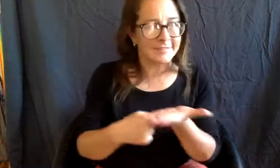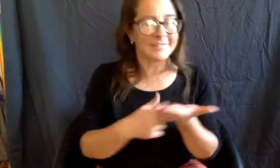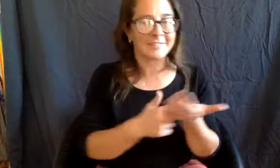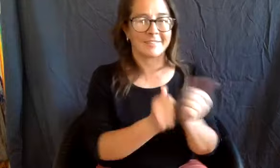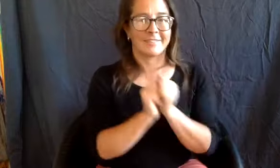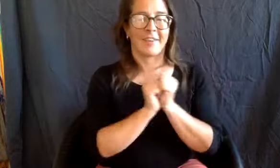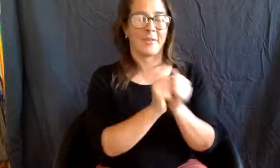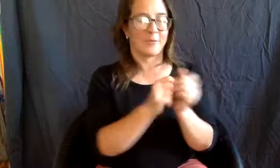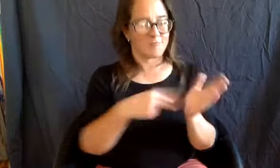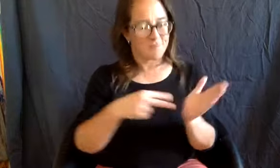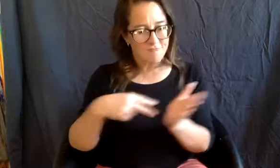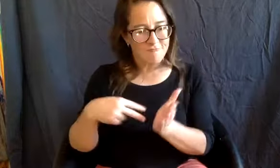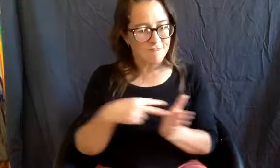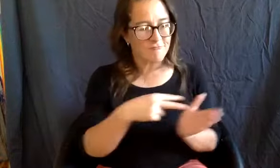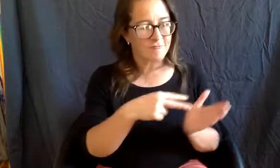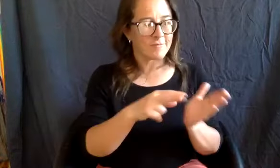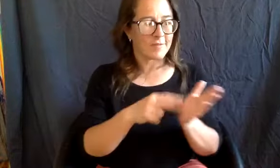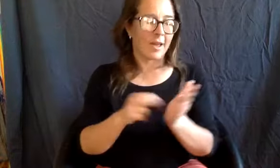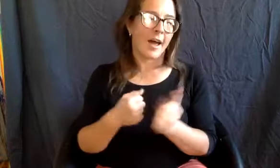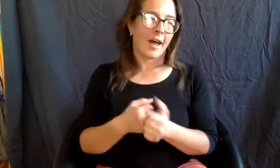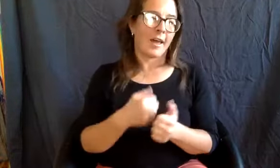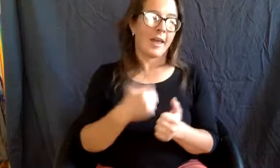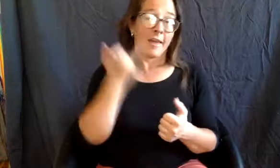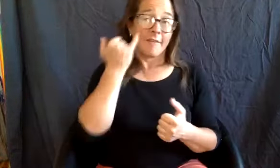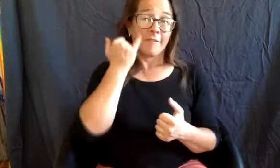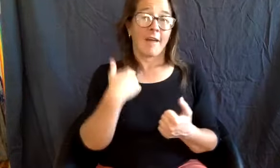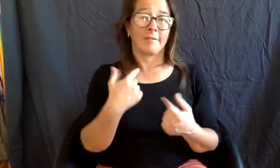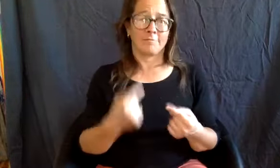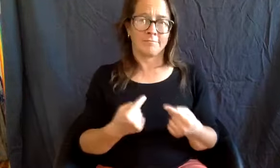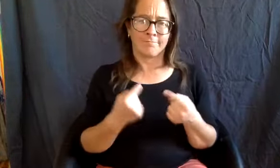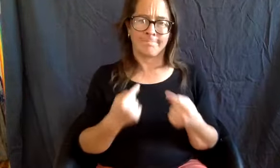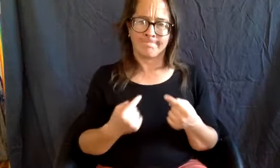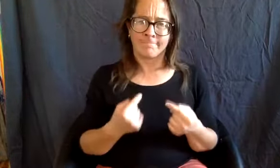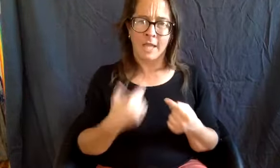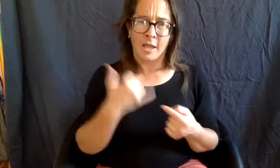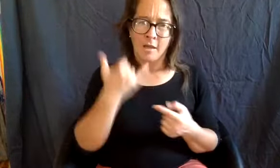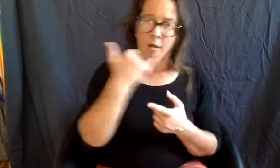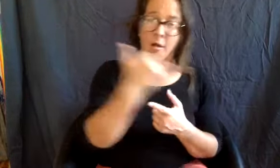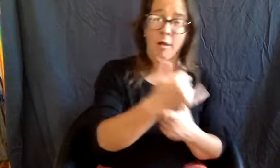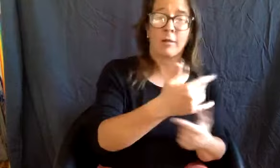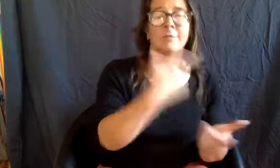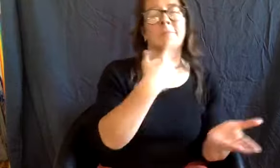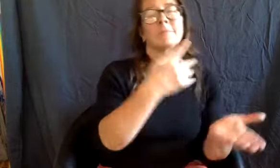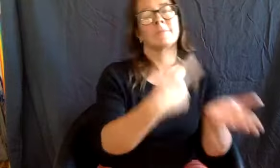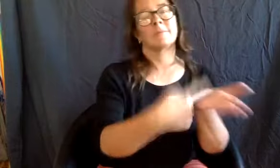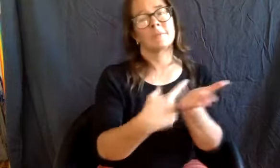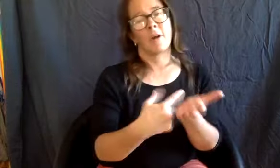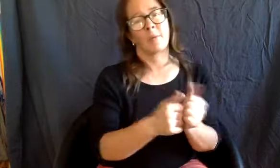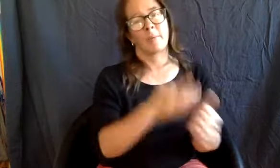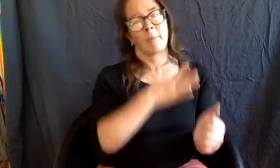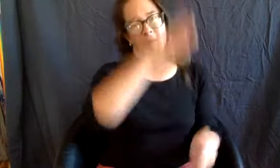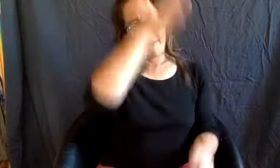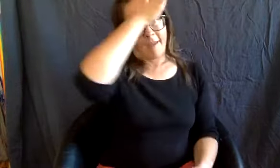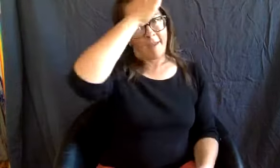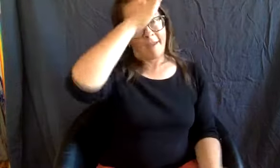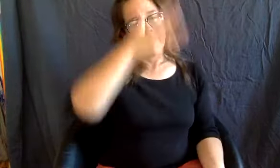paying it off after almost coming up on 7 years now. Yeah, we finally got that in, which was a real blessing, and it's really kind of cool to share